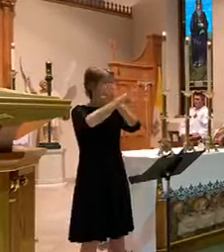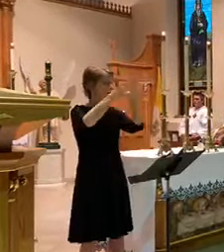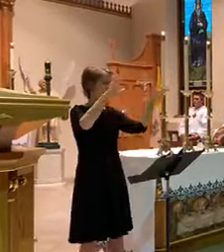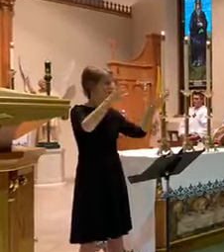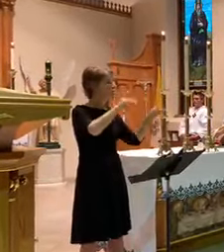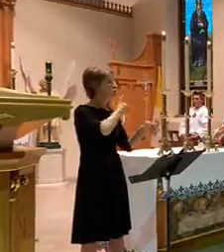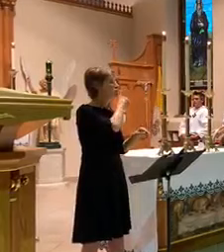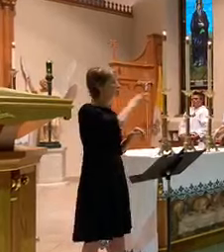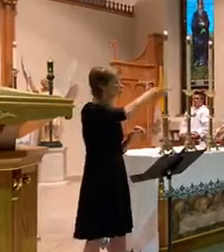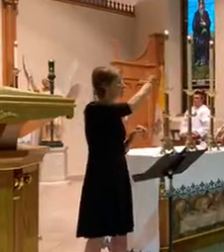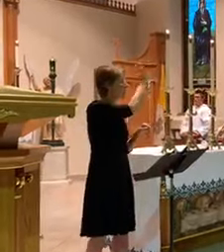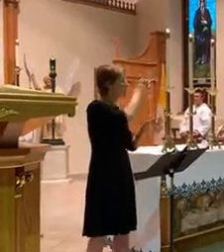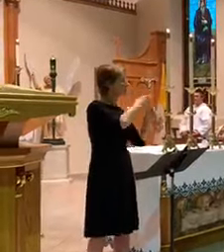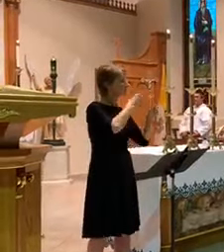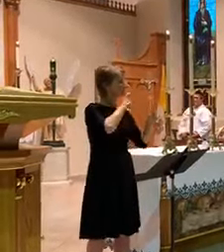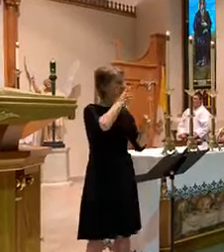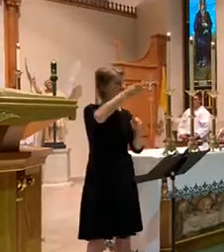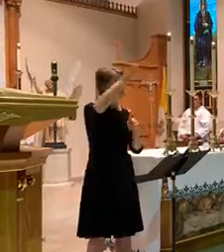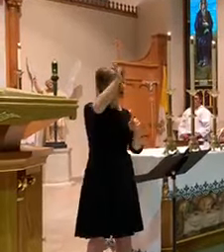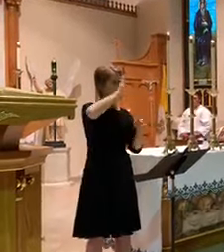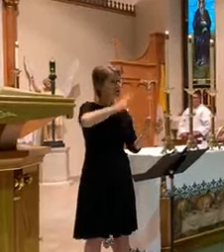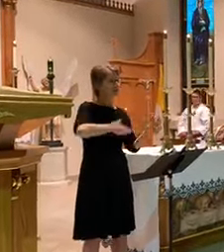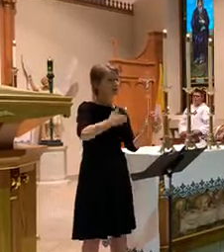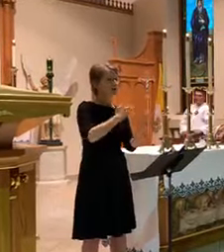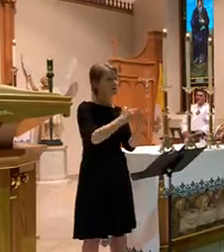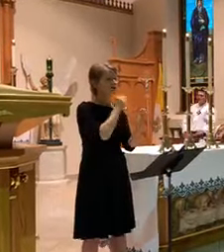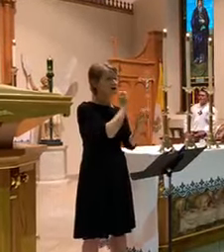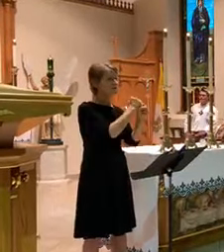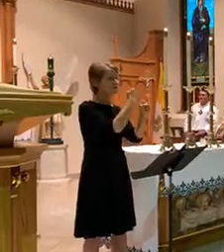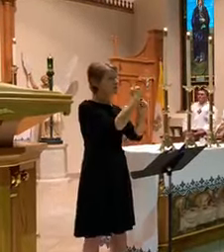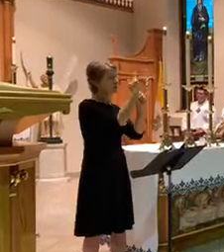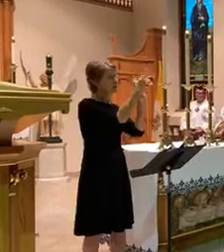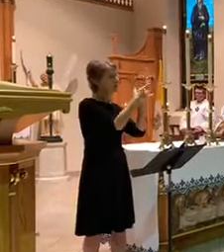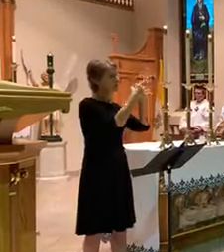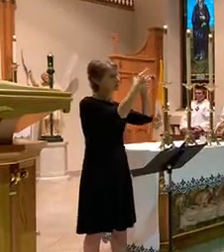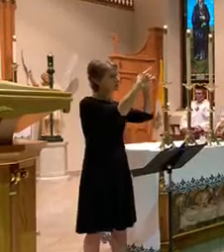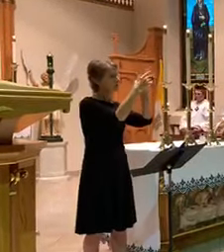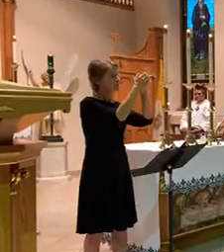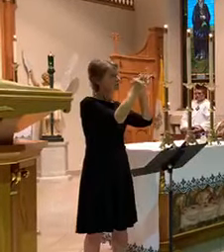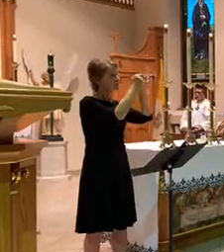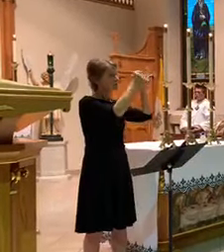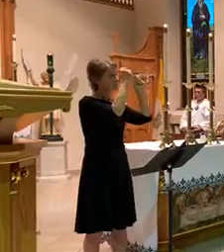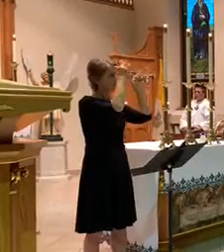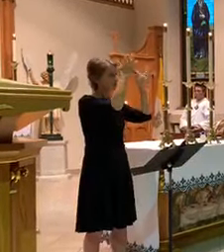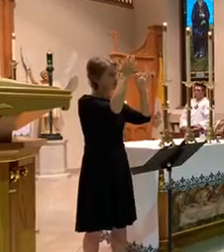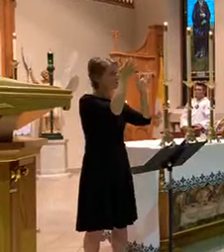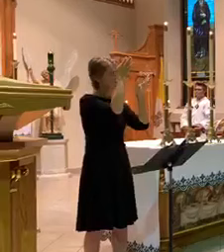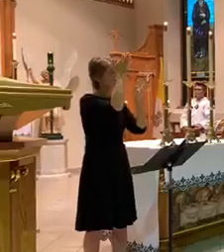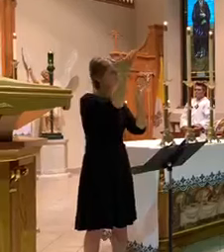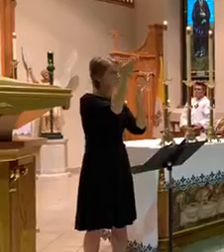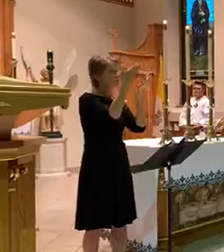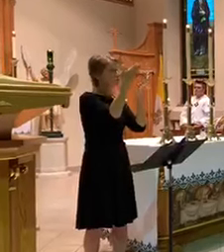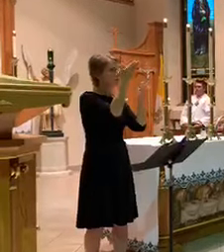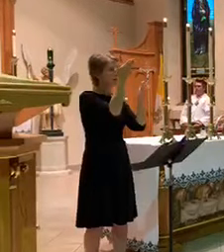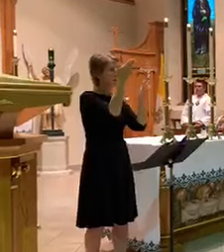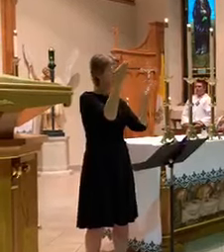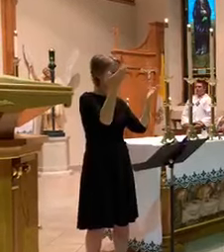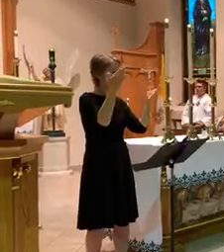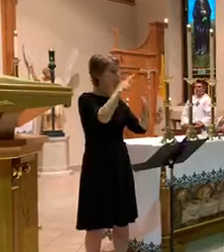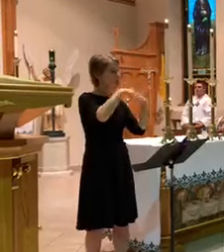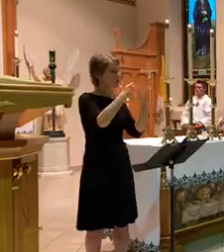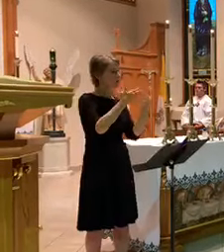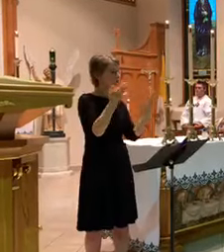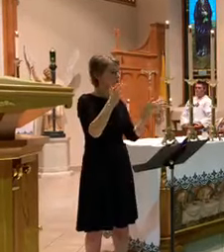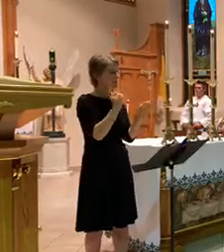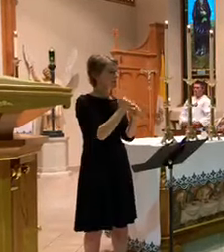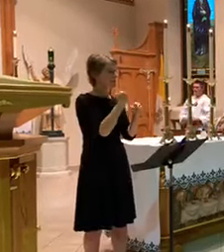light, true God from true God, begotten, not made, consubstantial with the Father. Through him